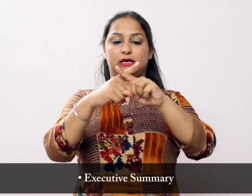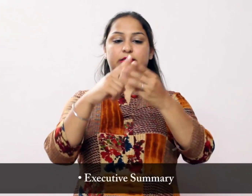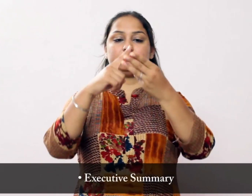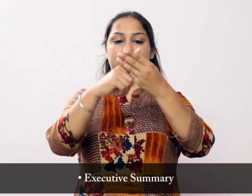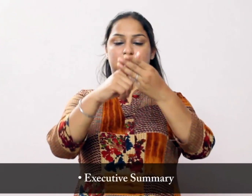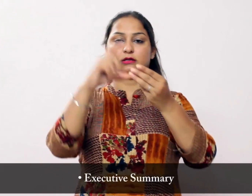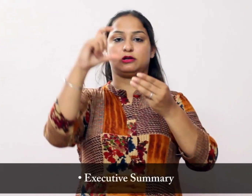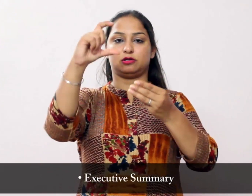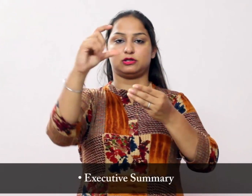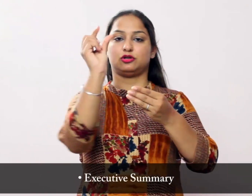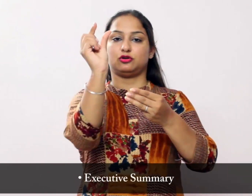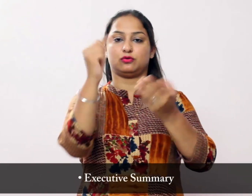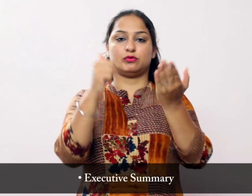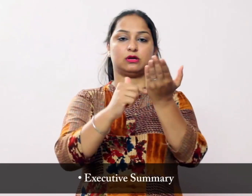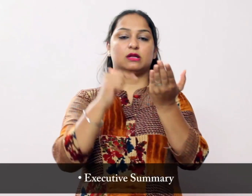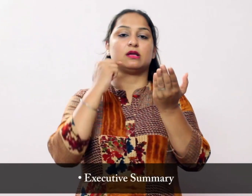Executive summary.